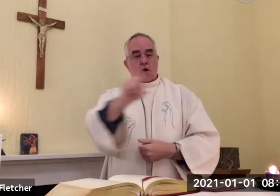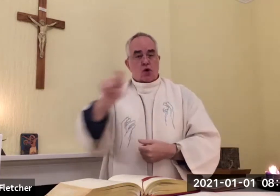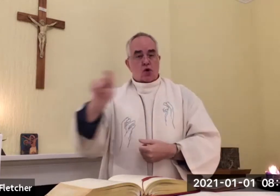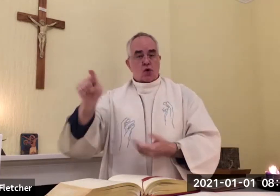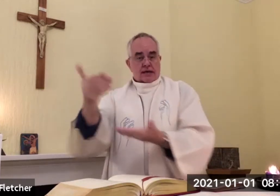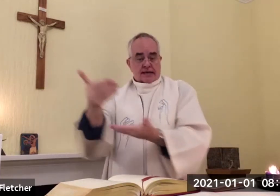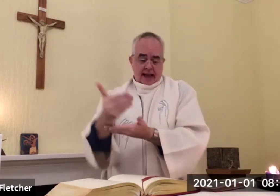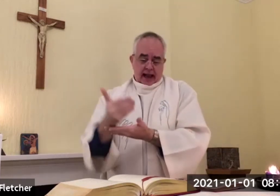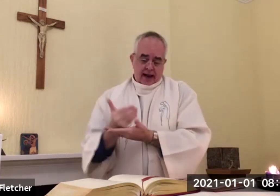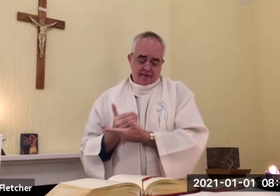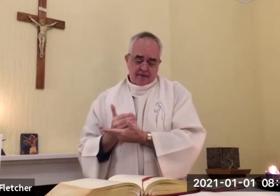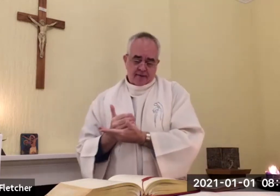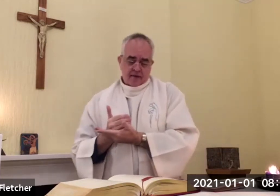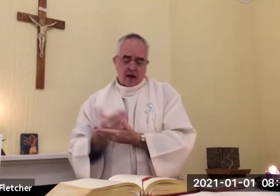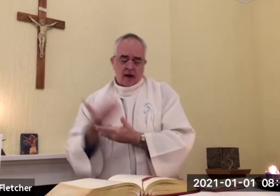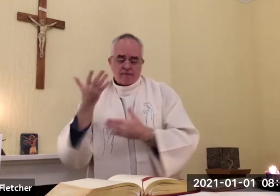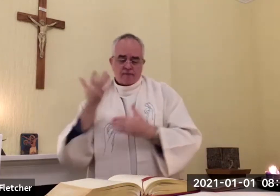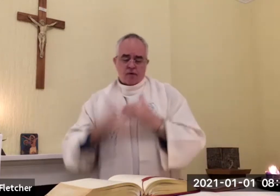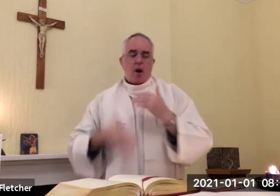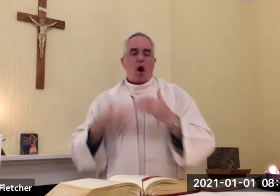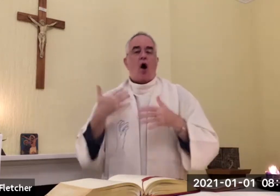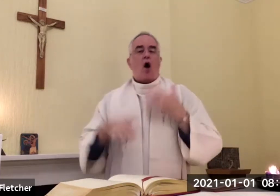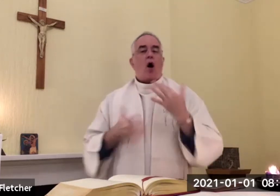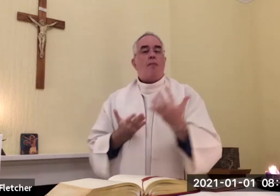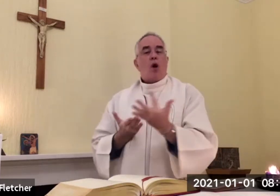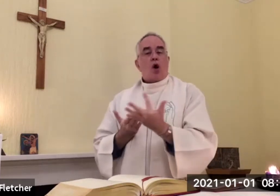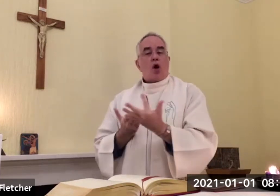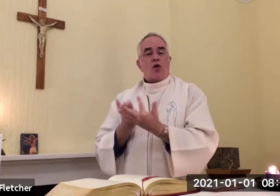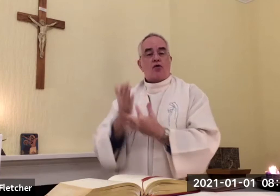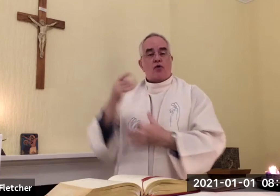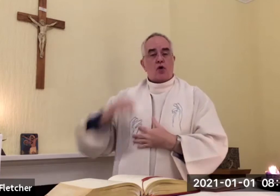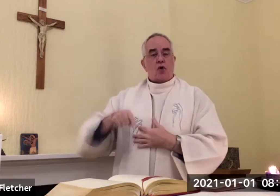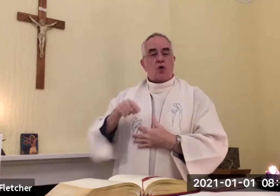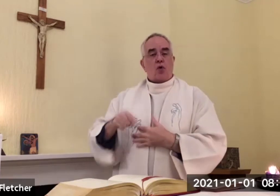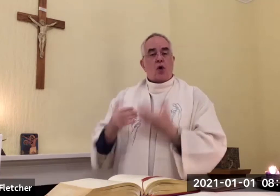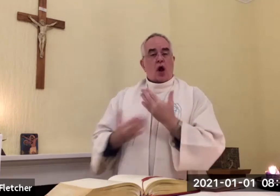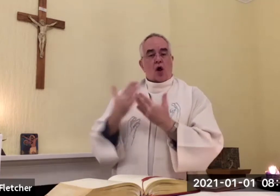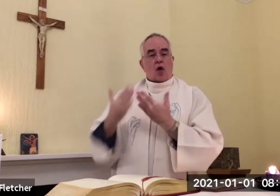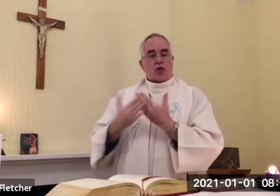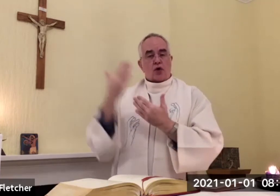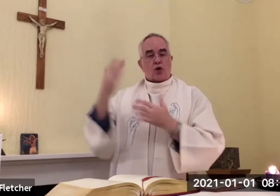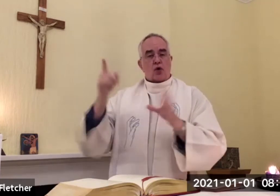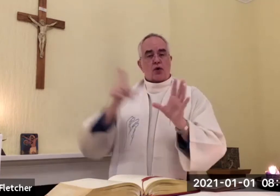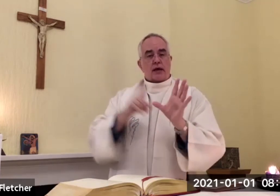you safe from harm through the new year.